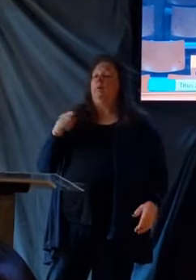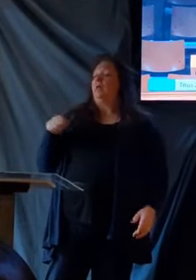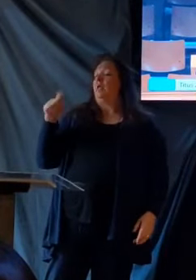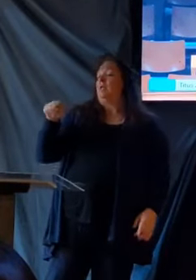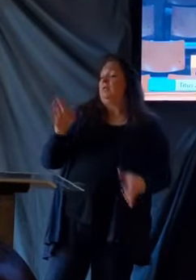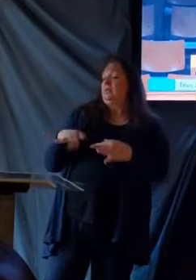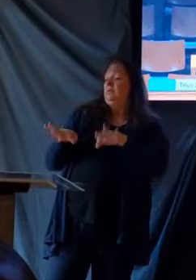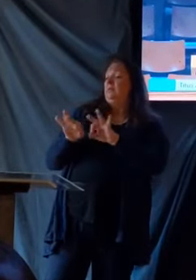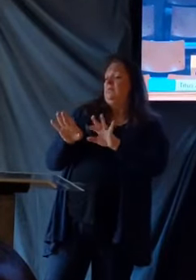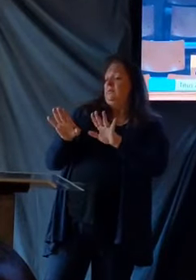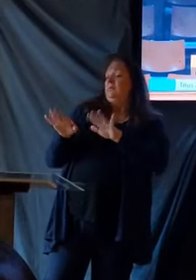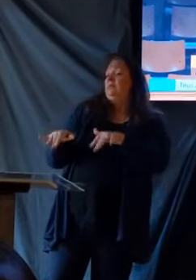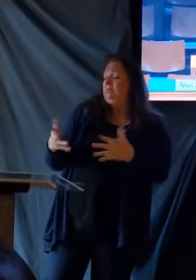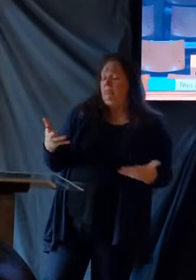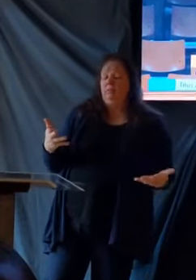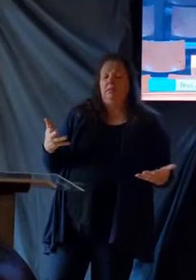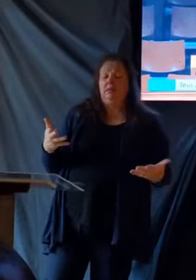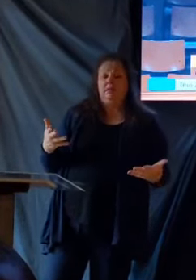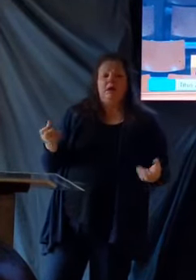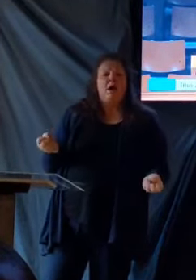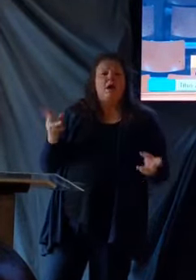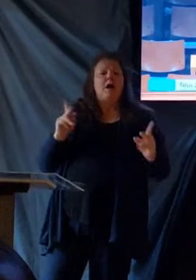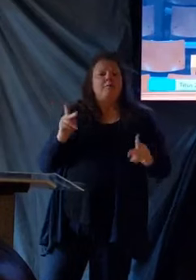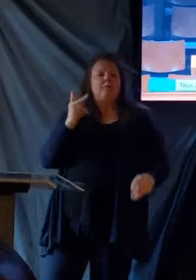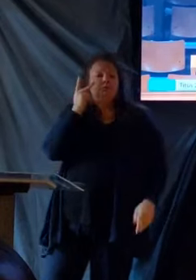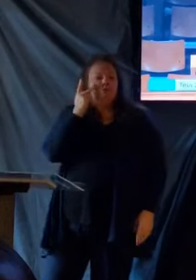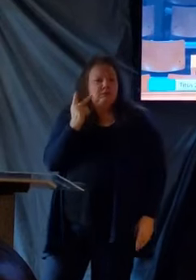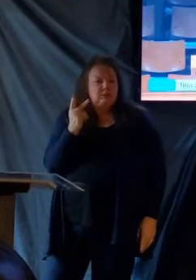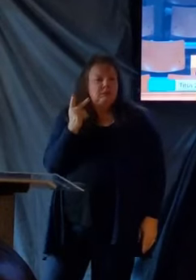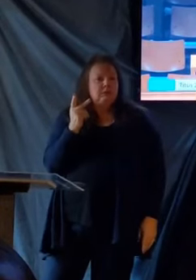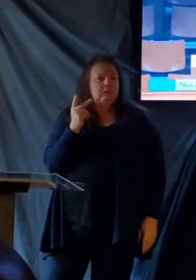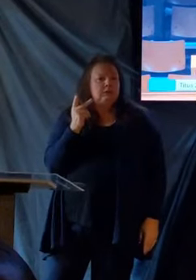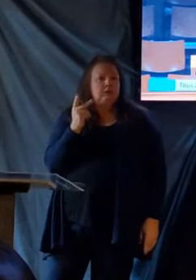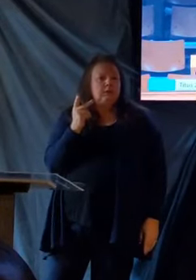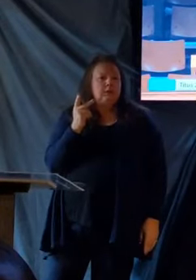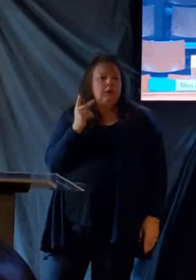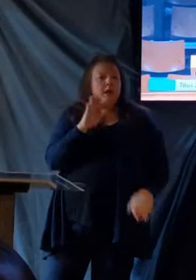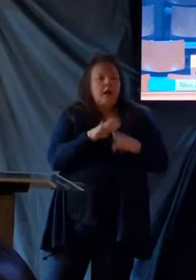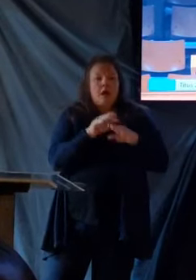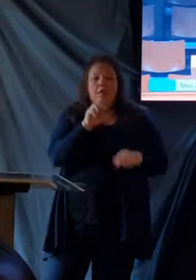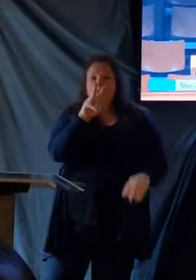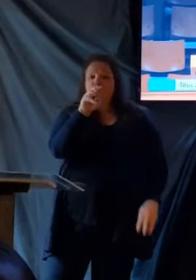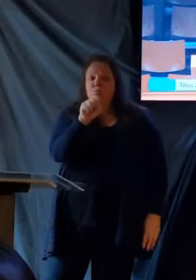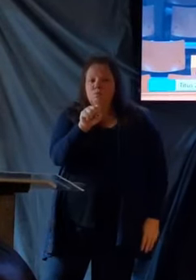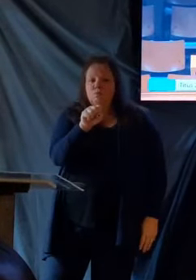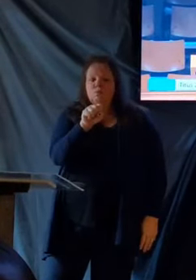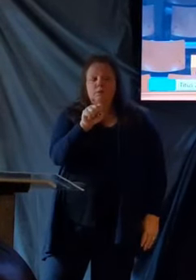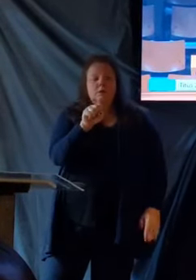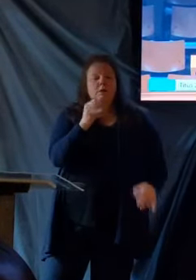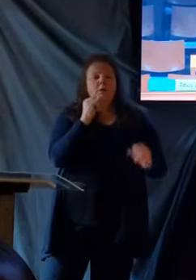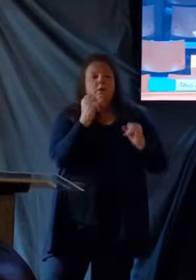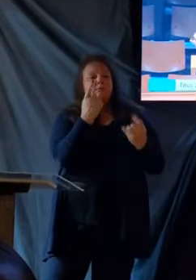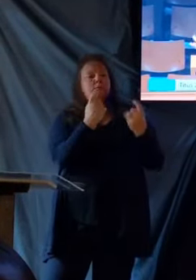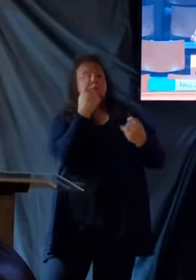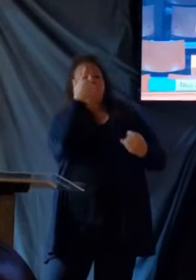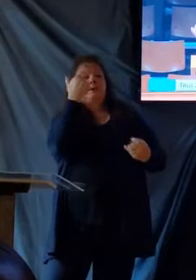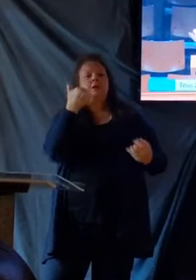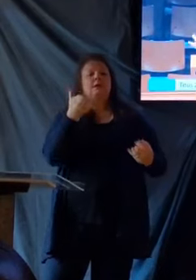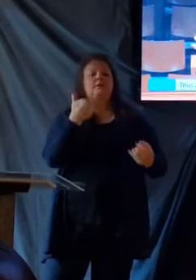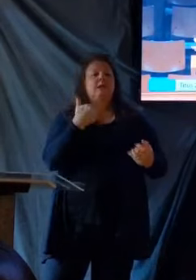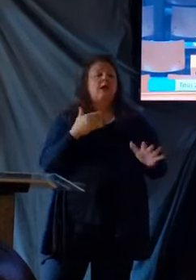consider important and should be considered. How many people you see on news and though that they're being interviewed because they